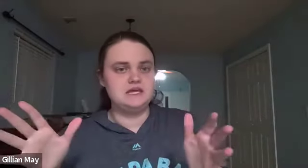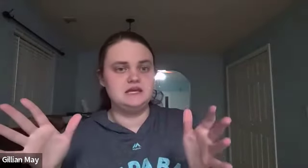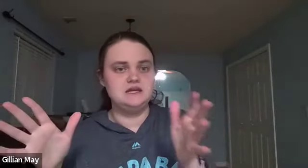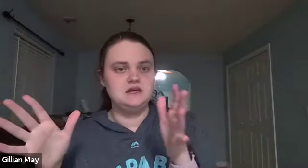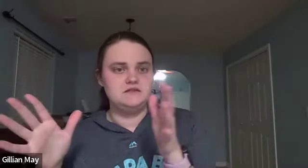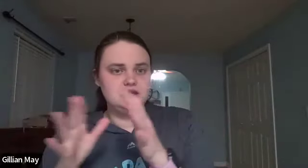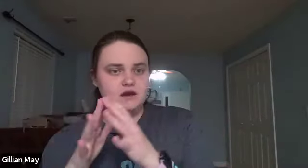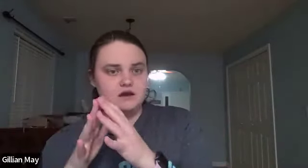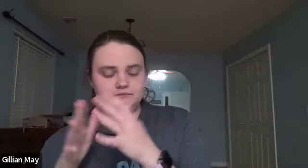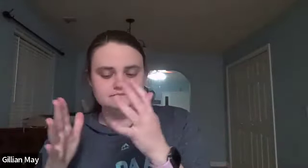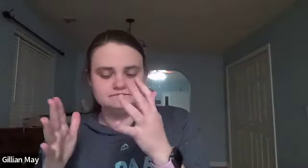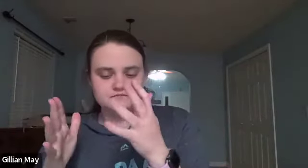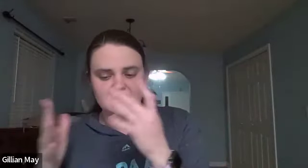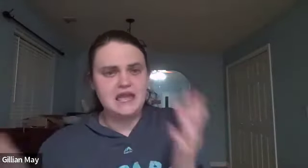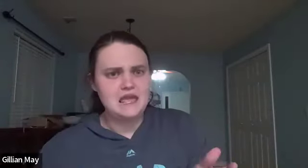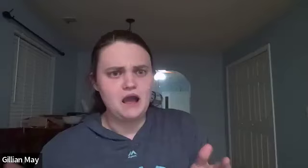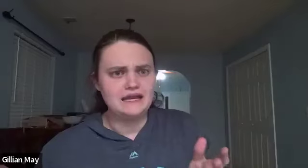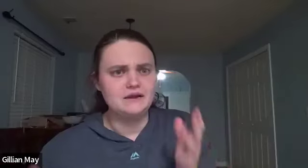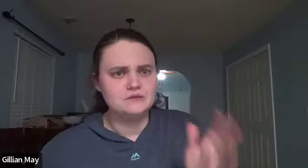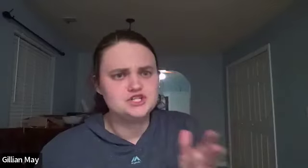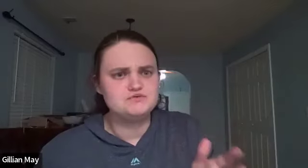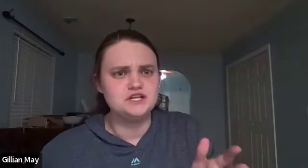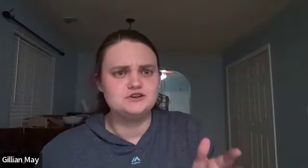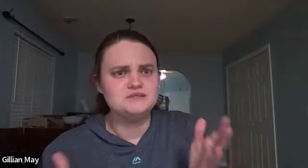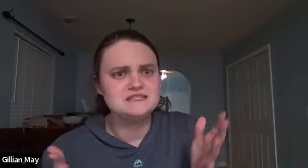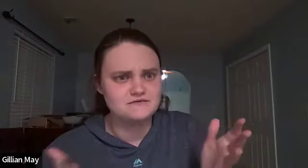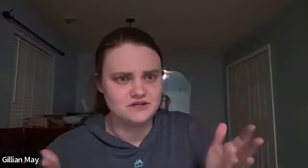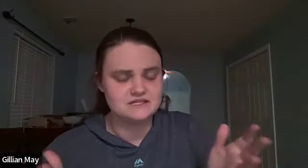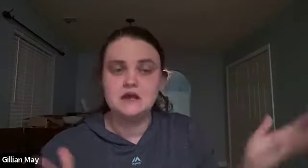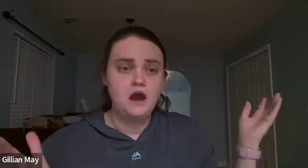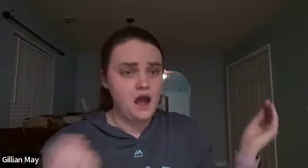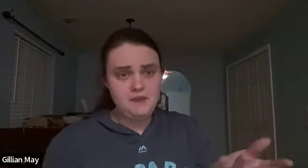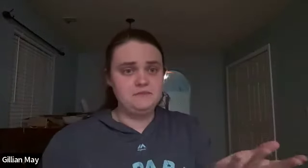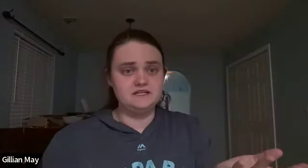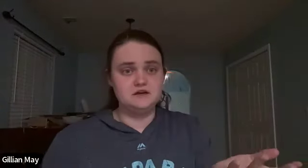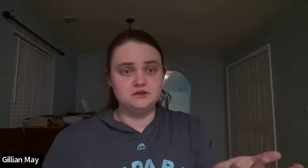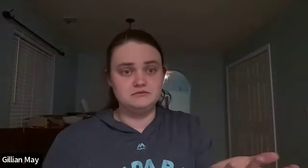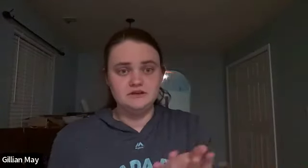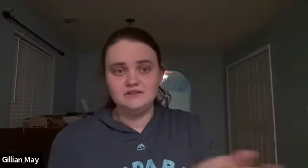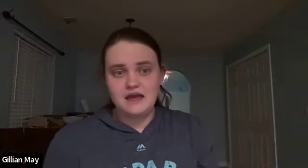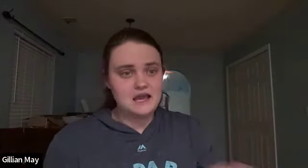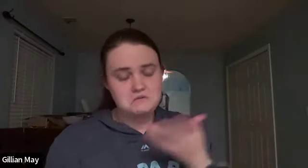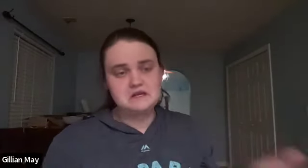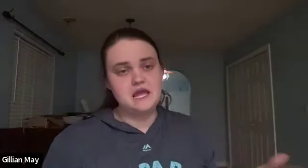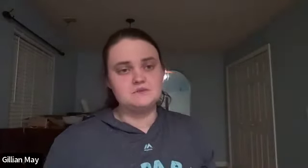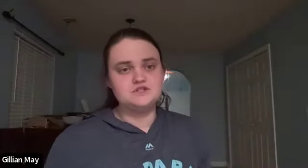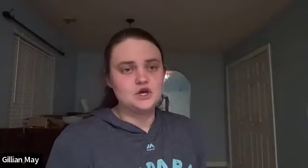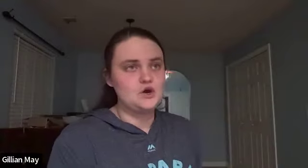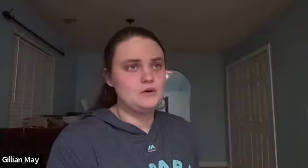in the like, hey, I'm just really curious, what's the sign for this? I'm happy to tell you, like I really am. So even